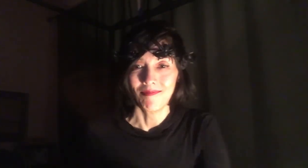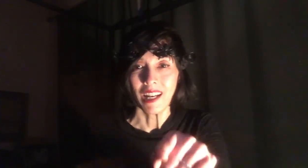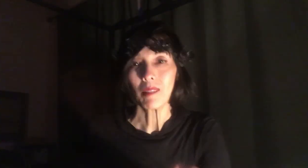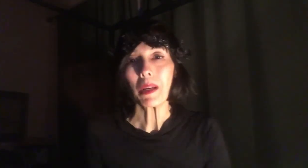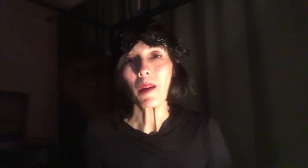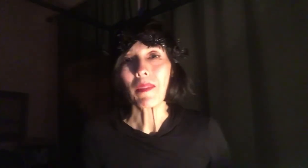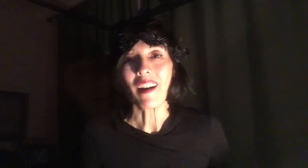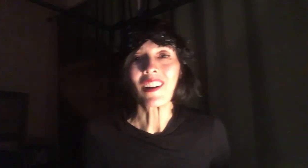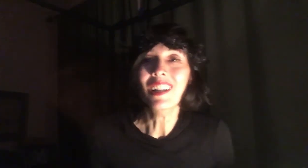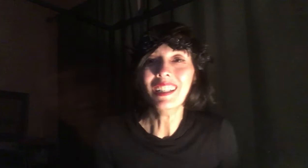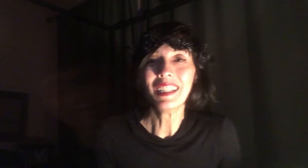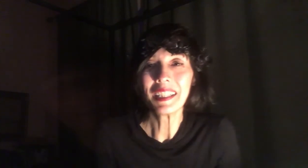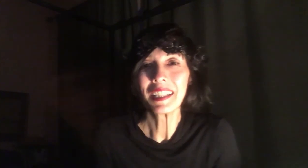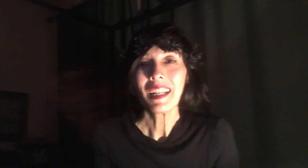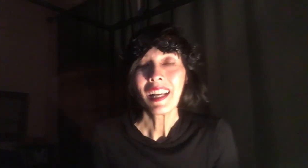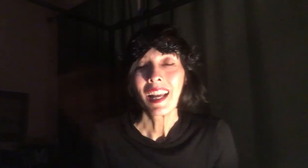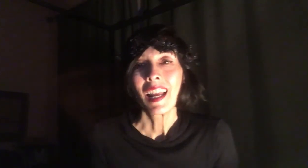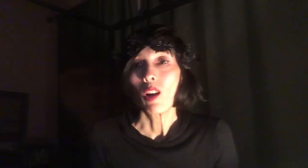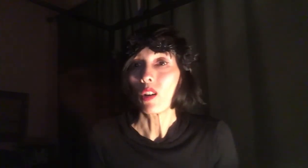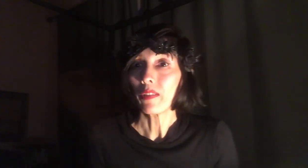hit me up there. Or if you know of